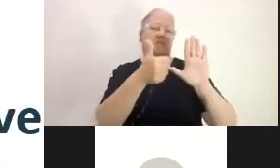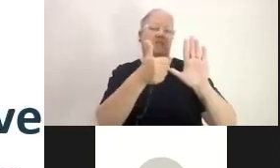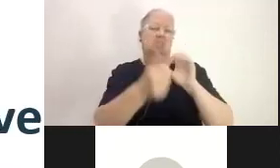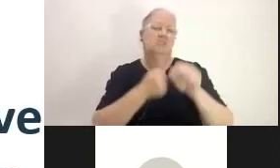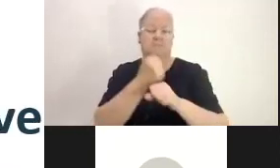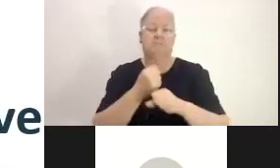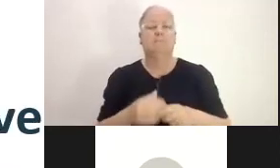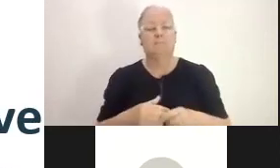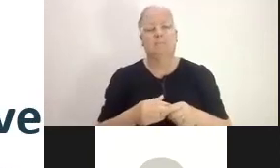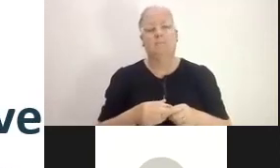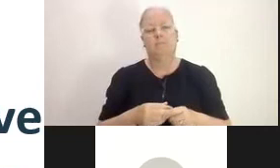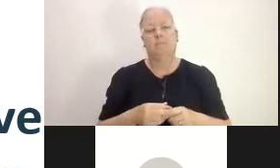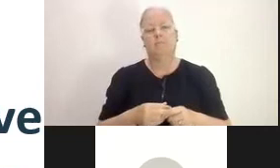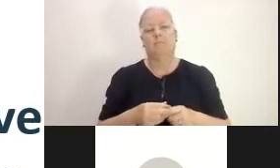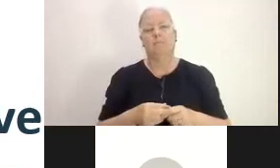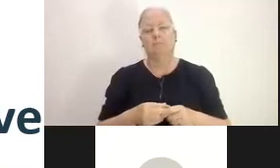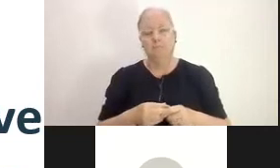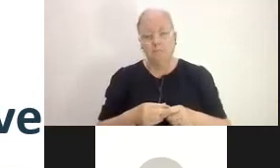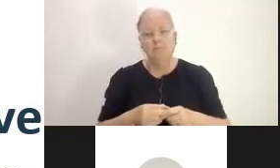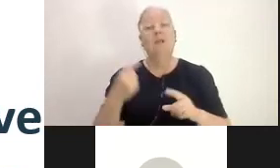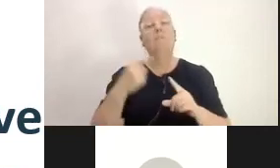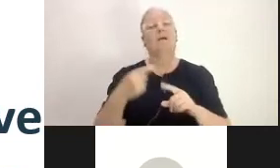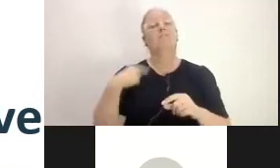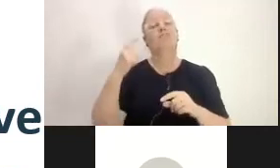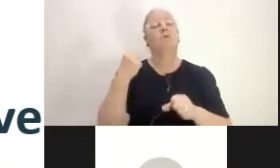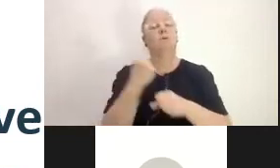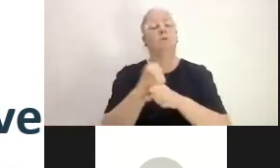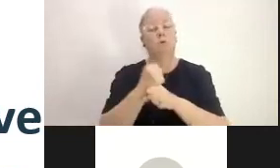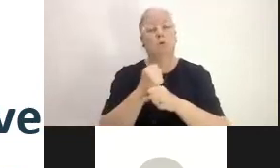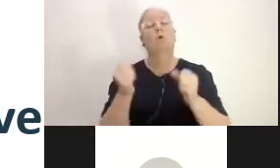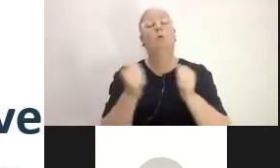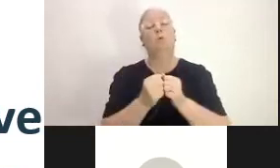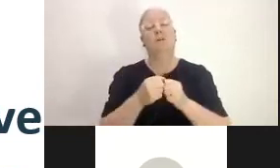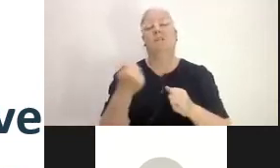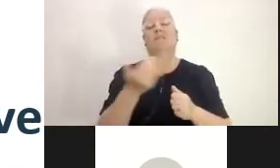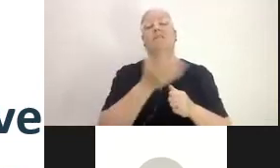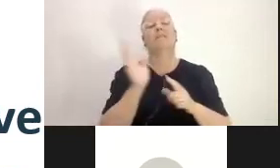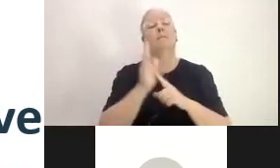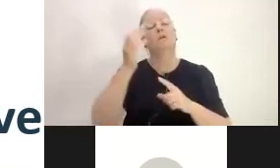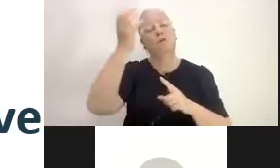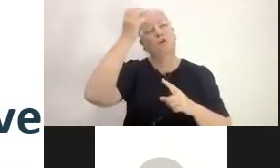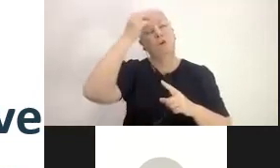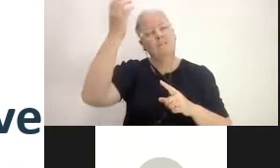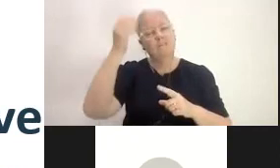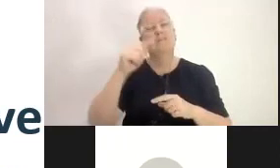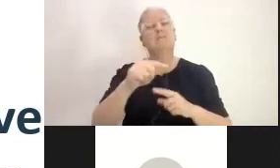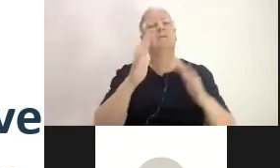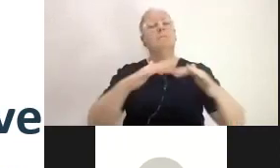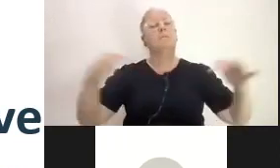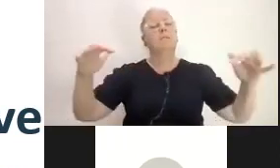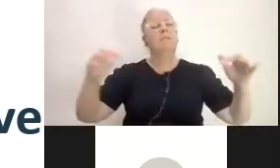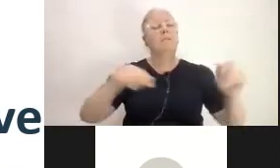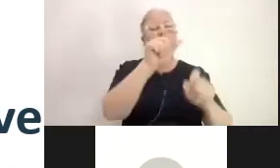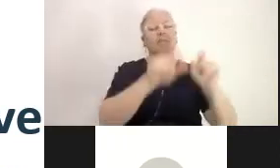And also we start working with the parliamentarians, thanks to the initiative of the Gabriela, a new co-chair